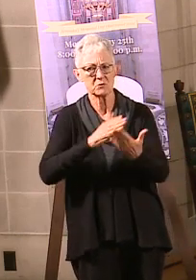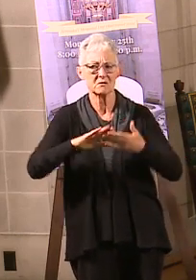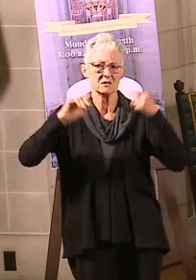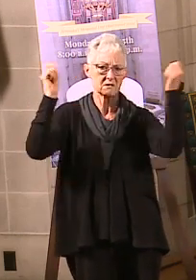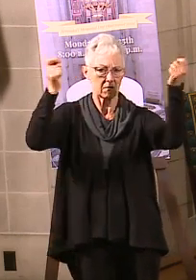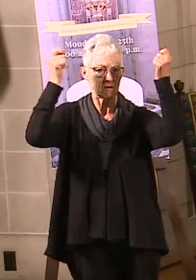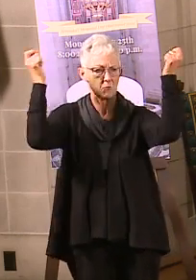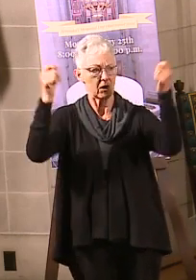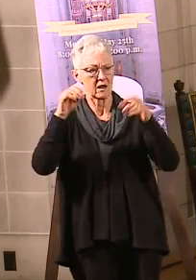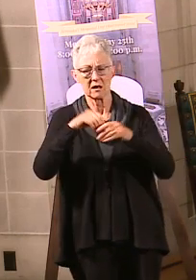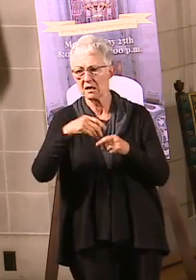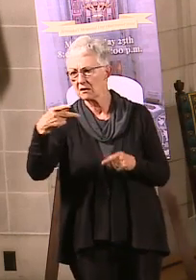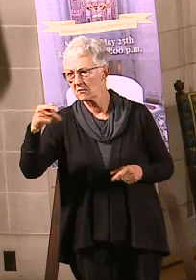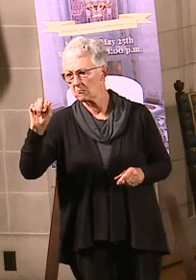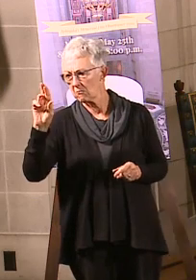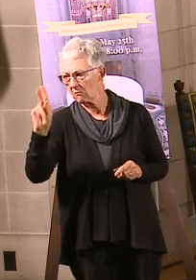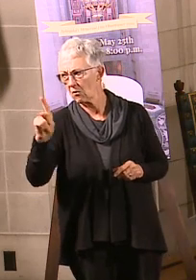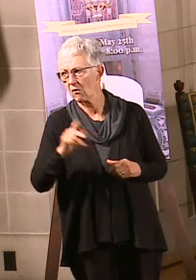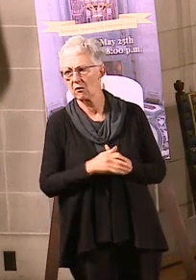our